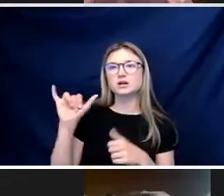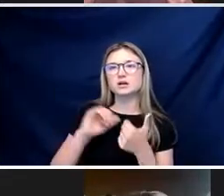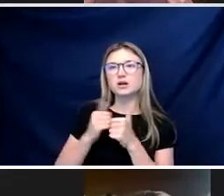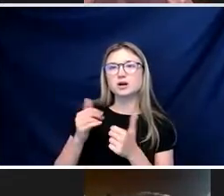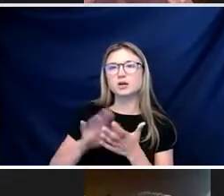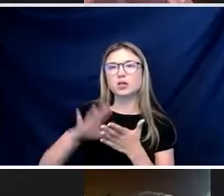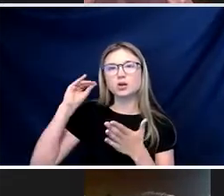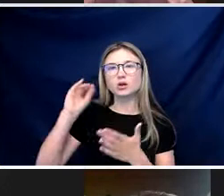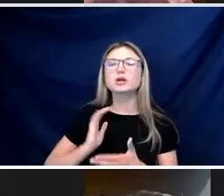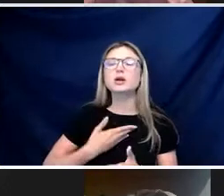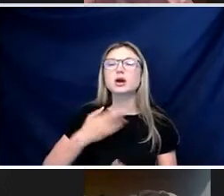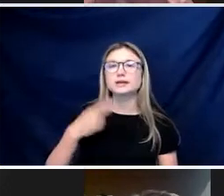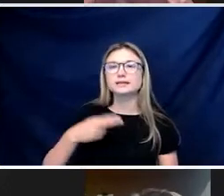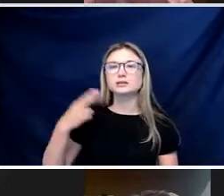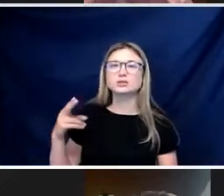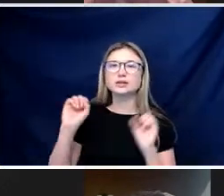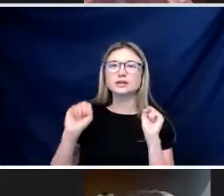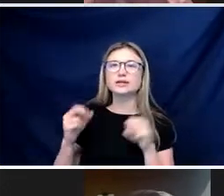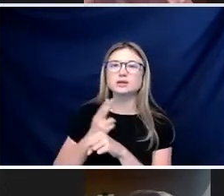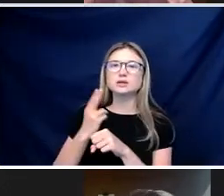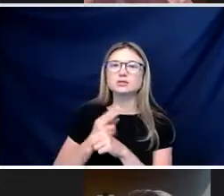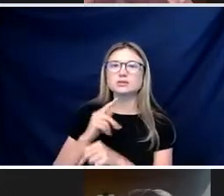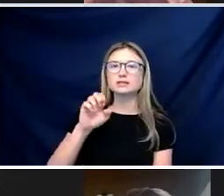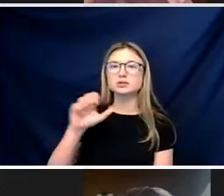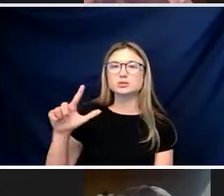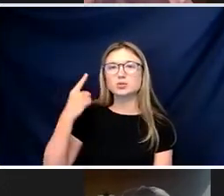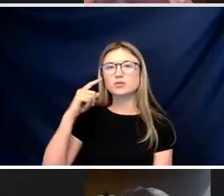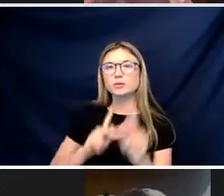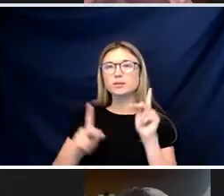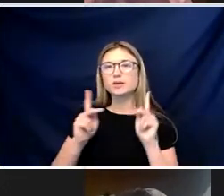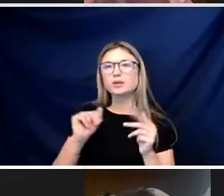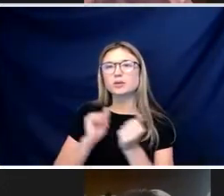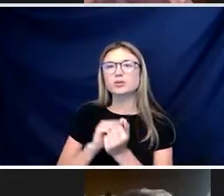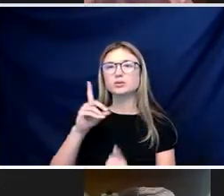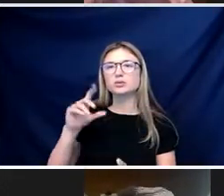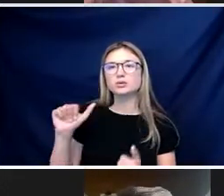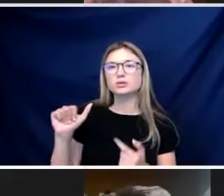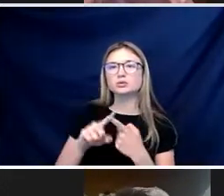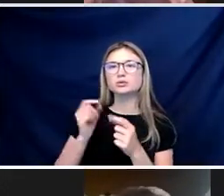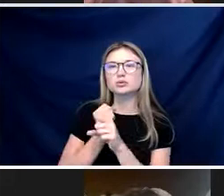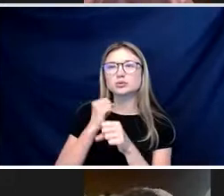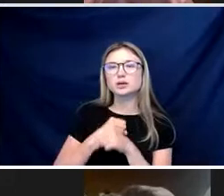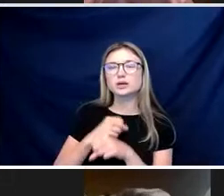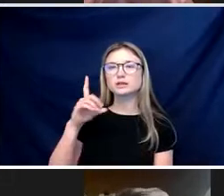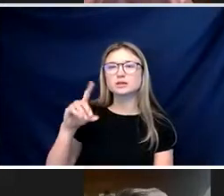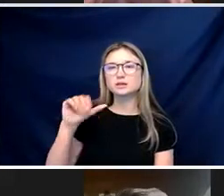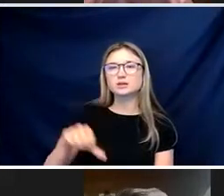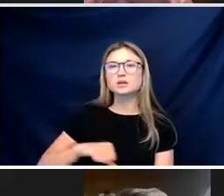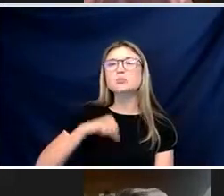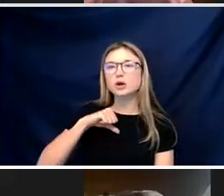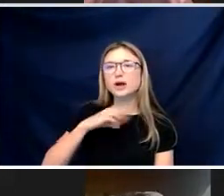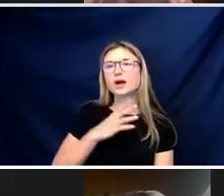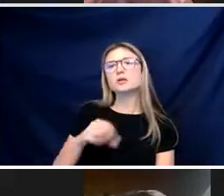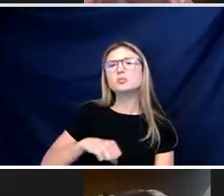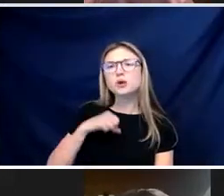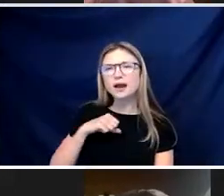history can be used as a tool for people with disabilities to create disability pride and pride in their own